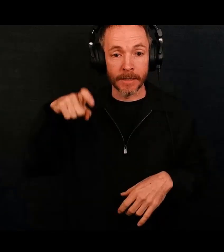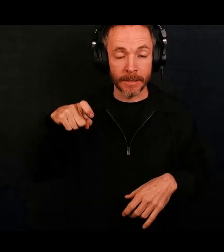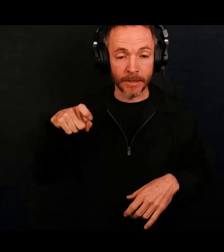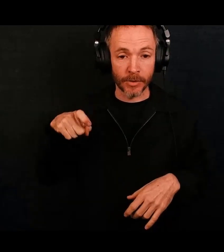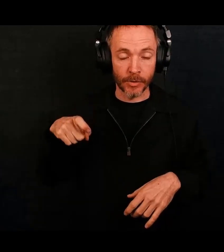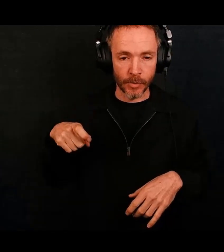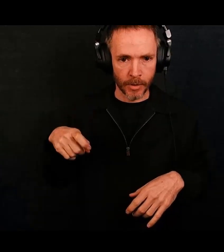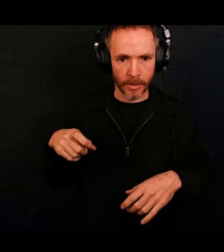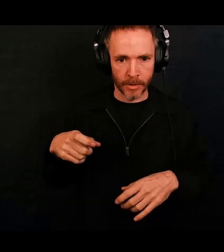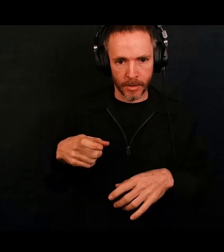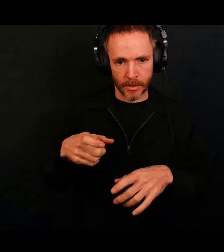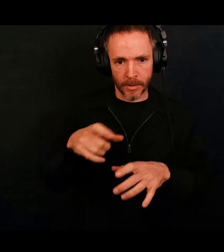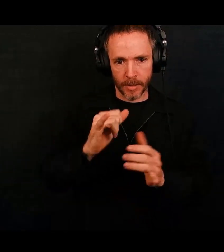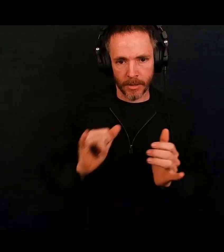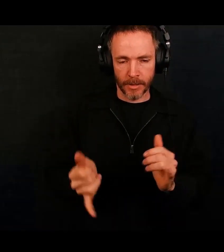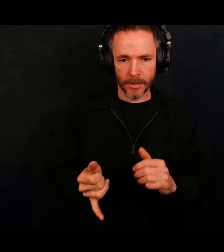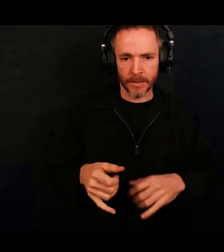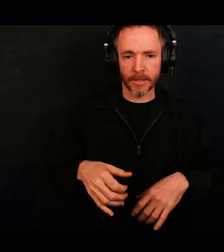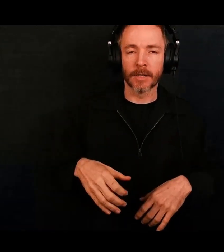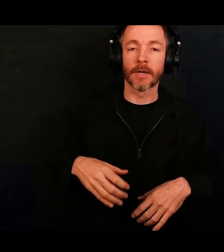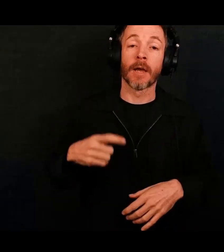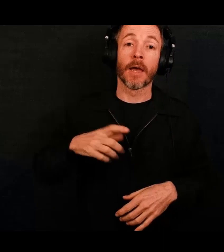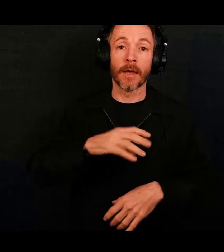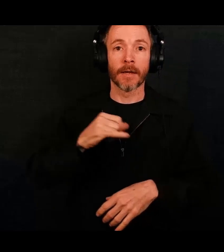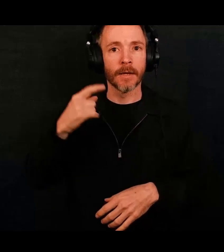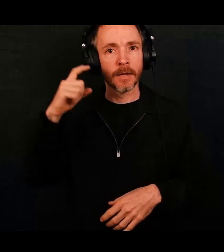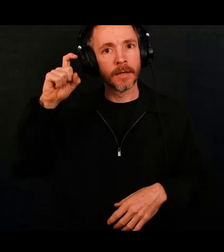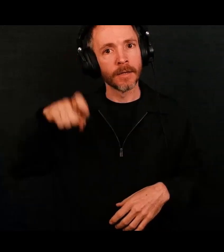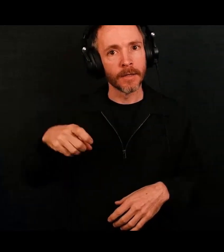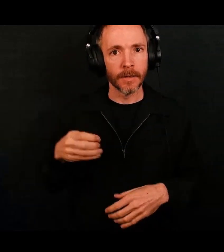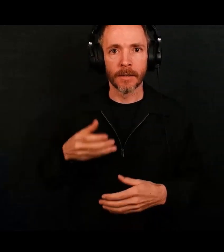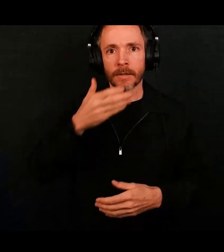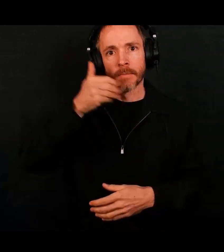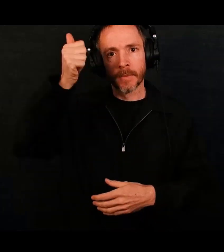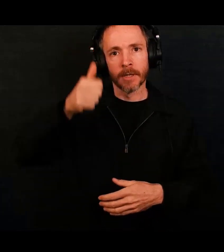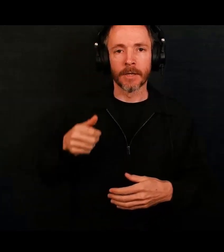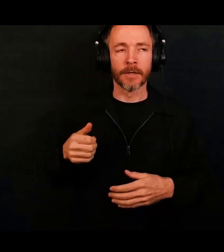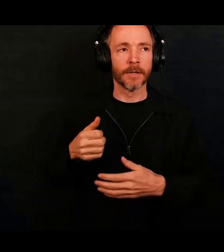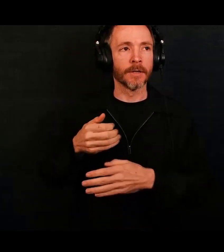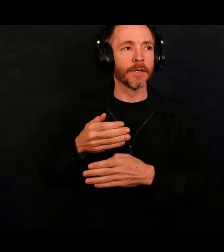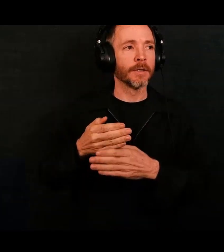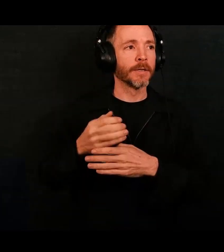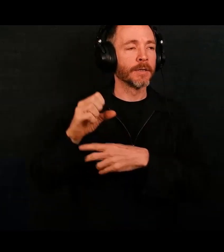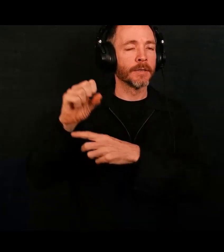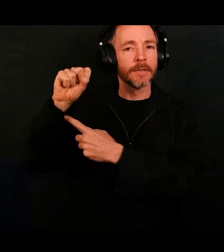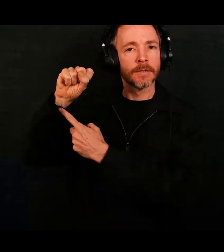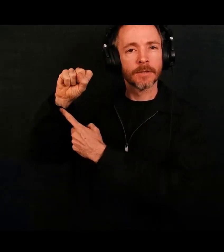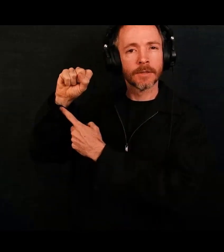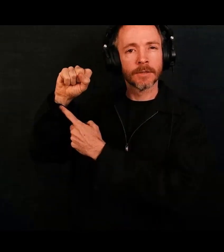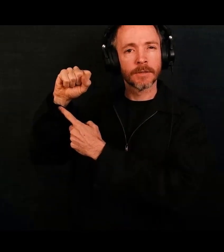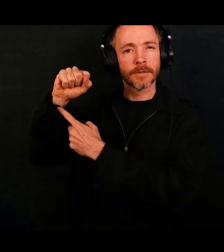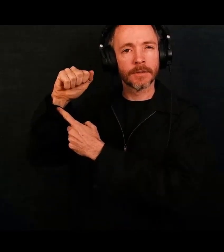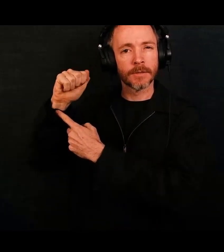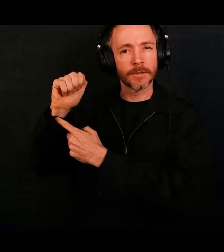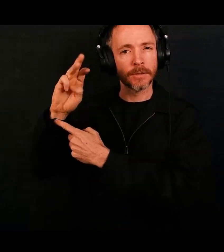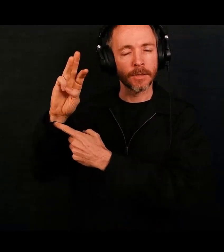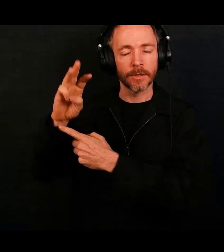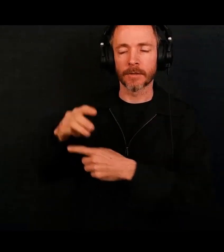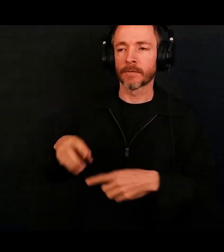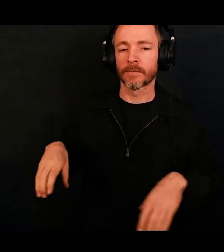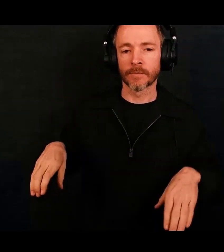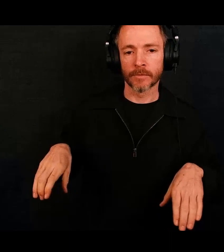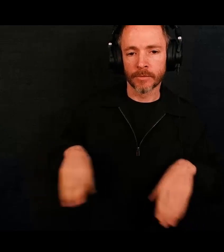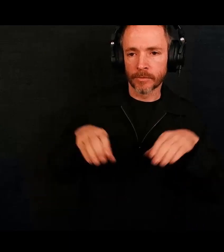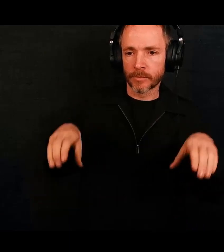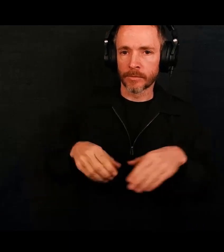Now I need to cut this. I need a better saw for doing long cuts like